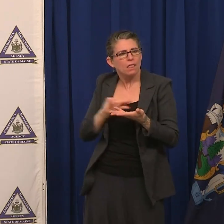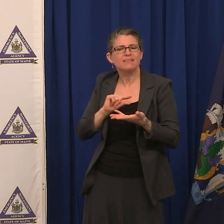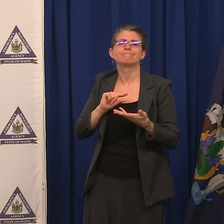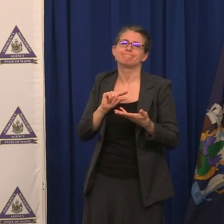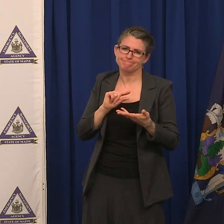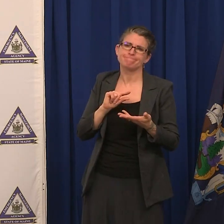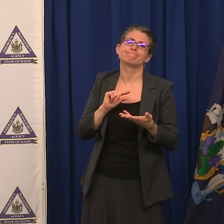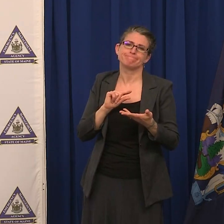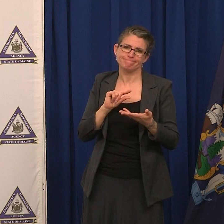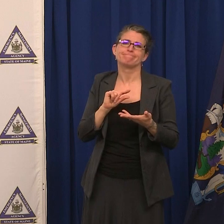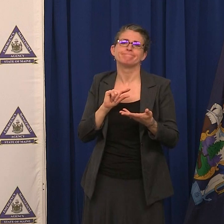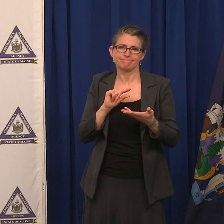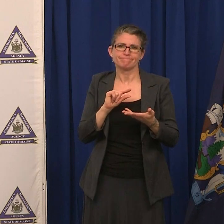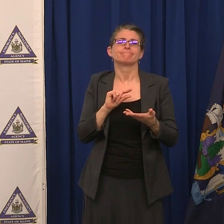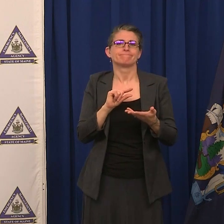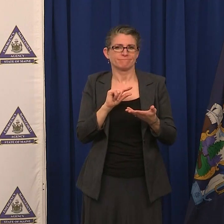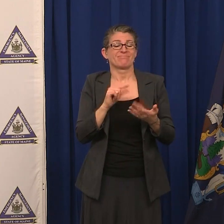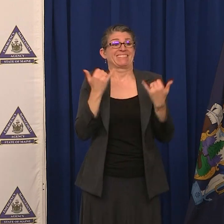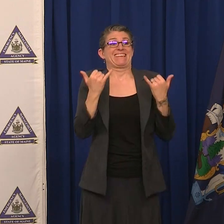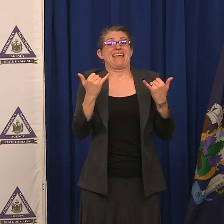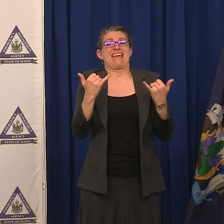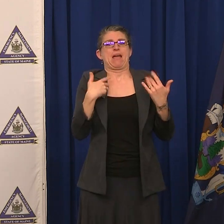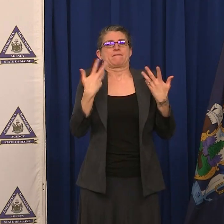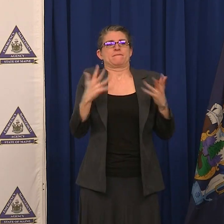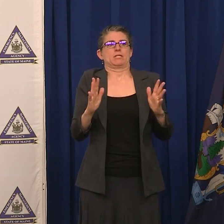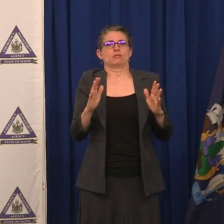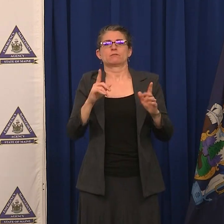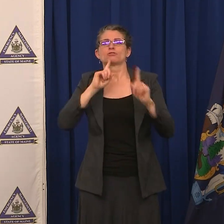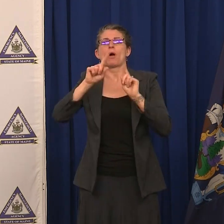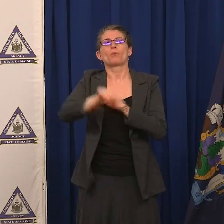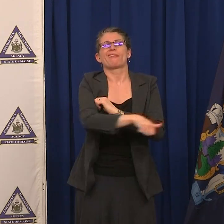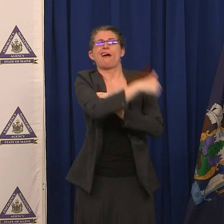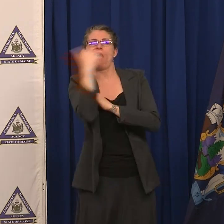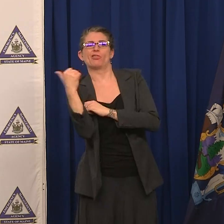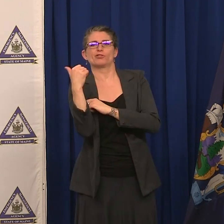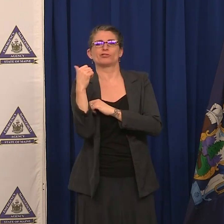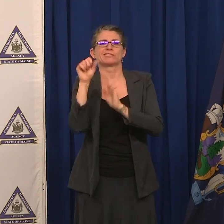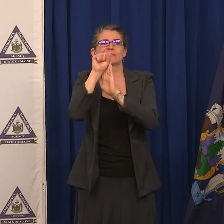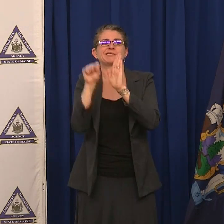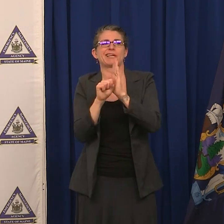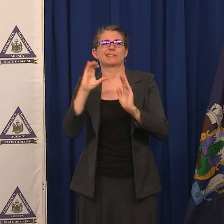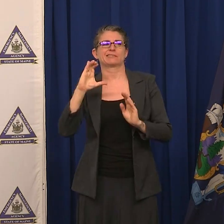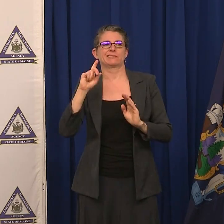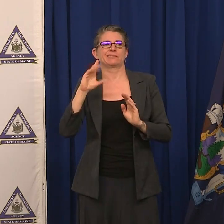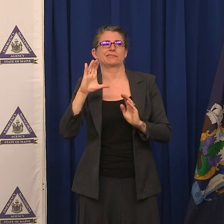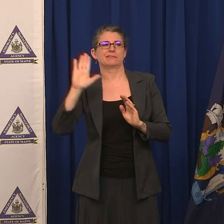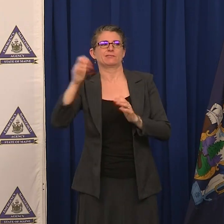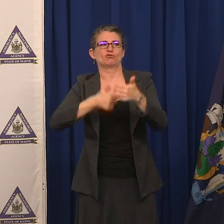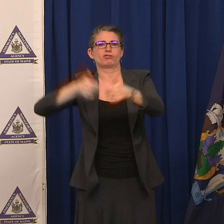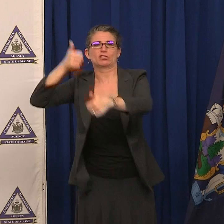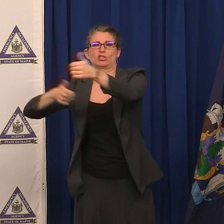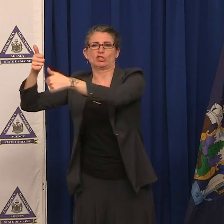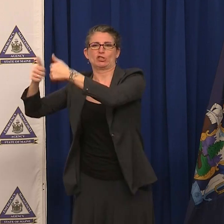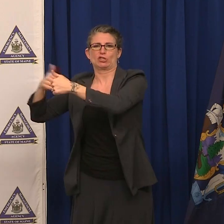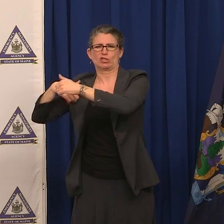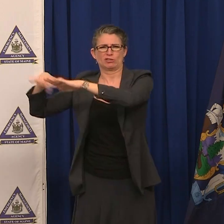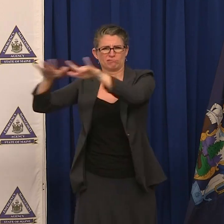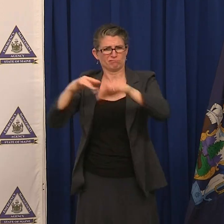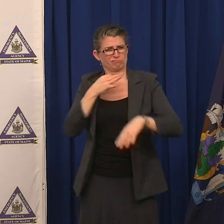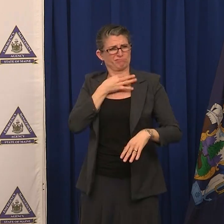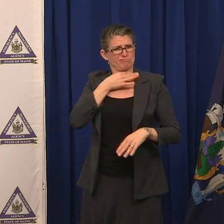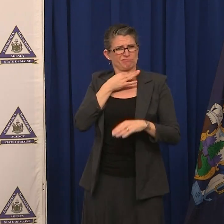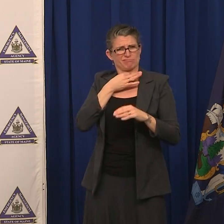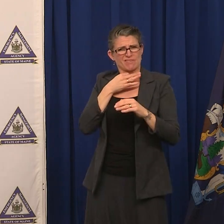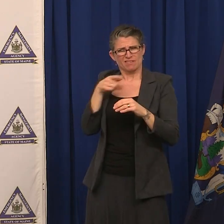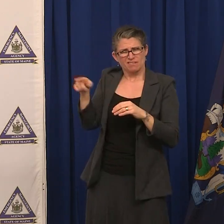to inquire of my colleagues, I should say, of what might account for those differences. What algorithm has been used